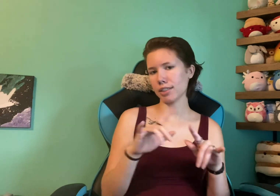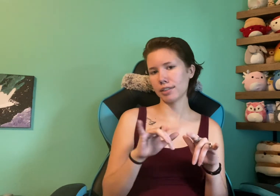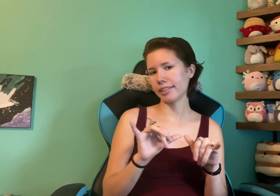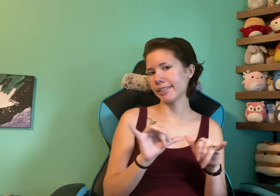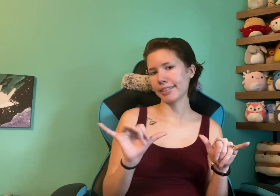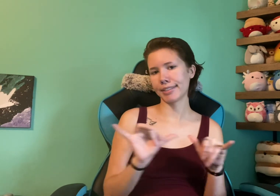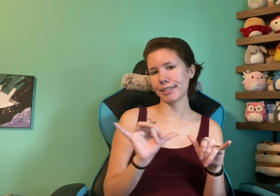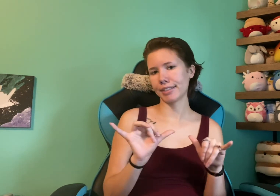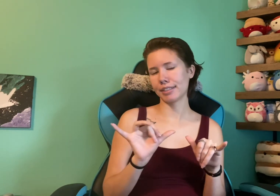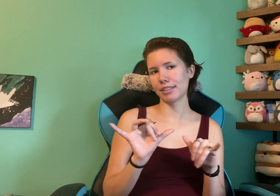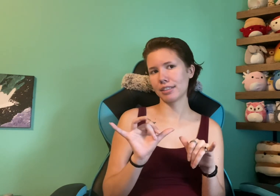Okay.